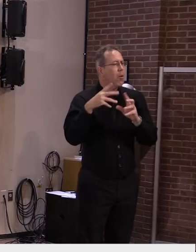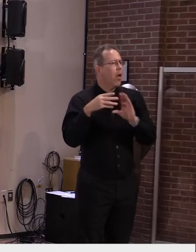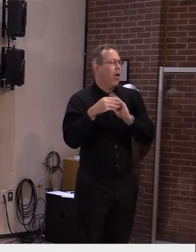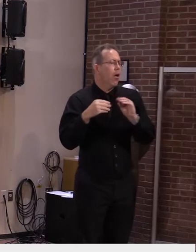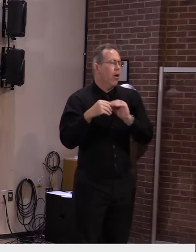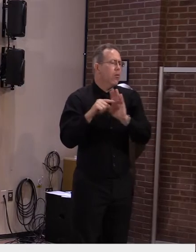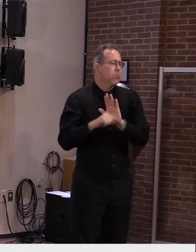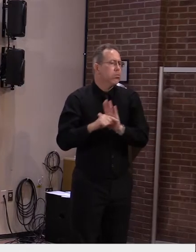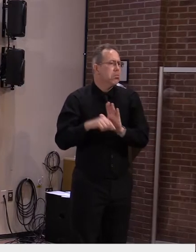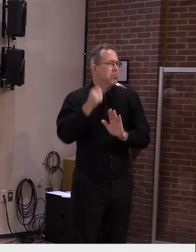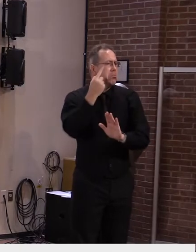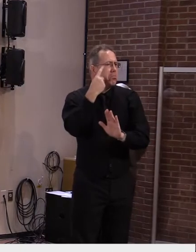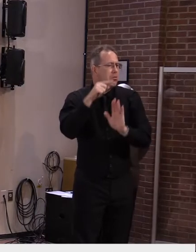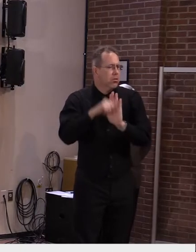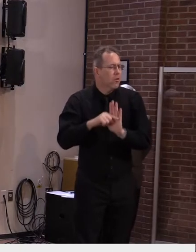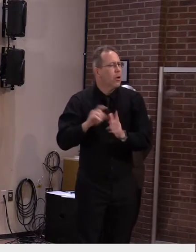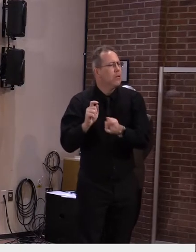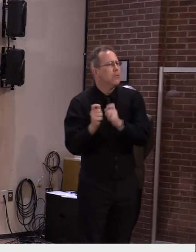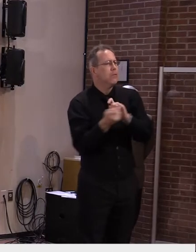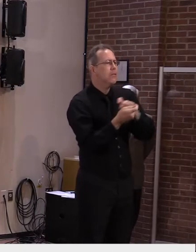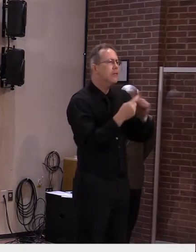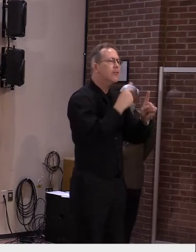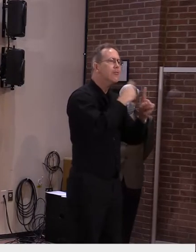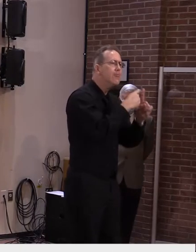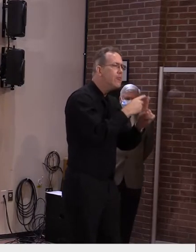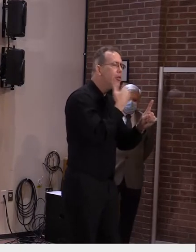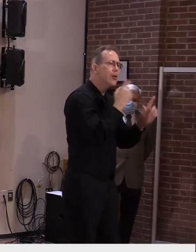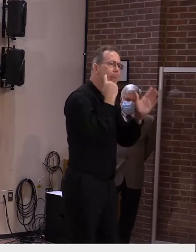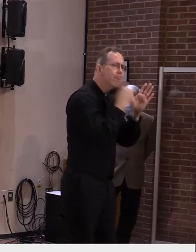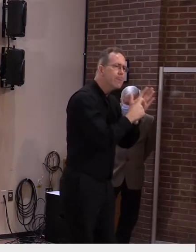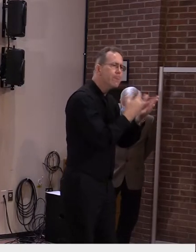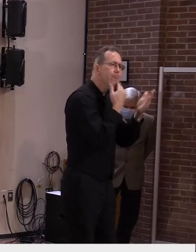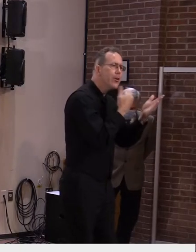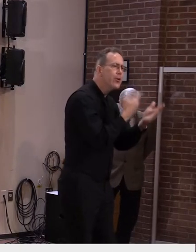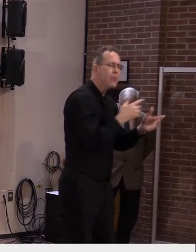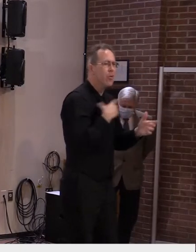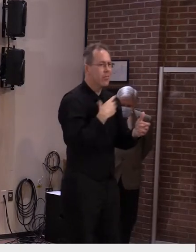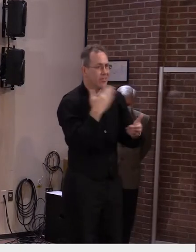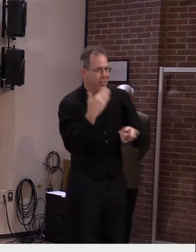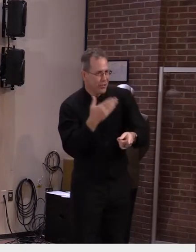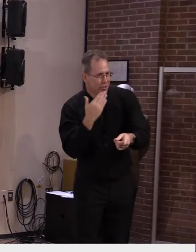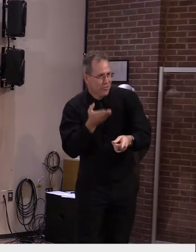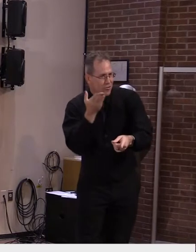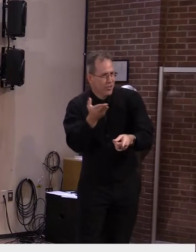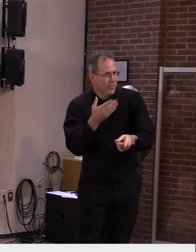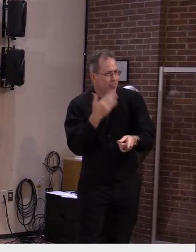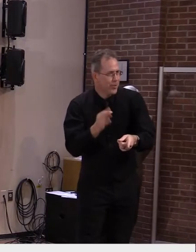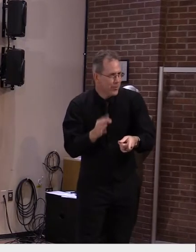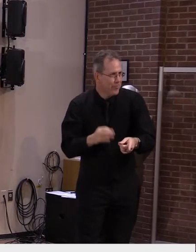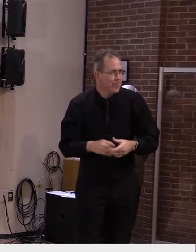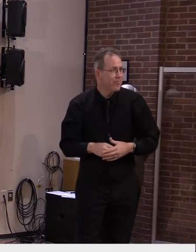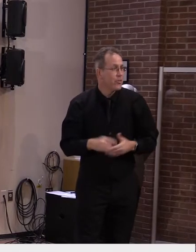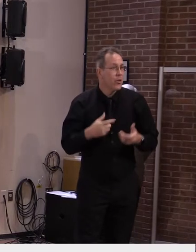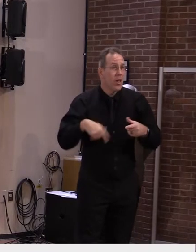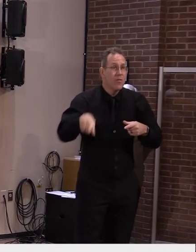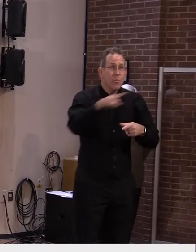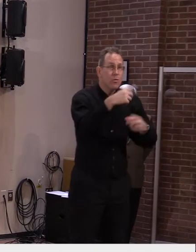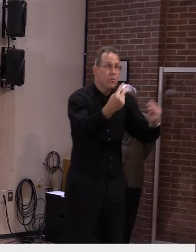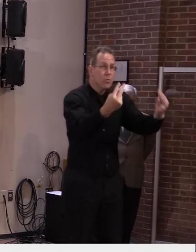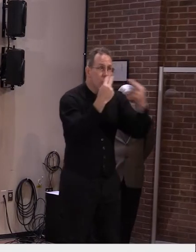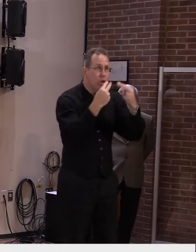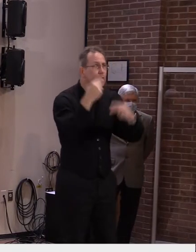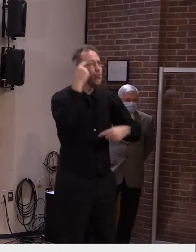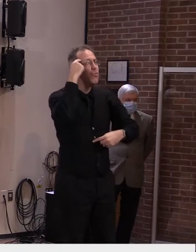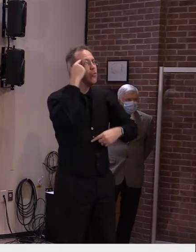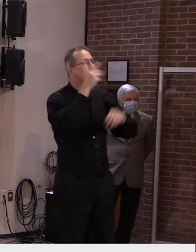So thank you for that, for bringing it up and just asking people to submit. If they know someone who's done a